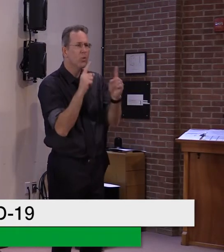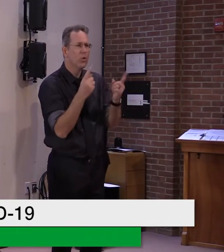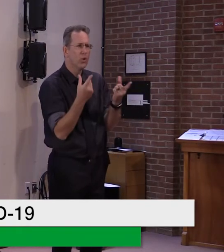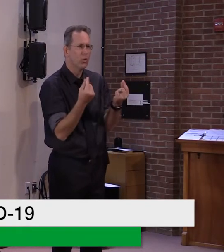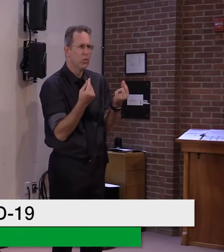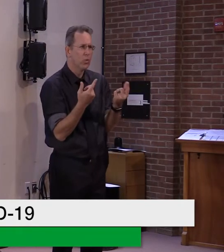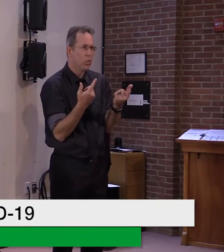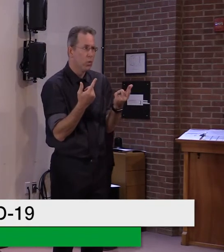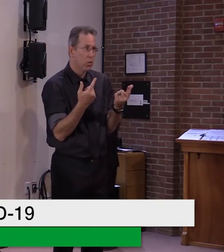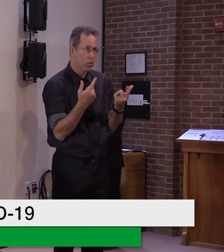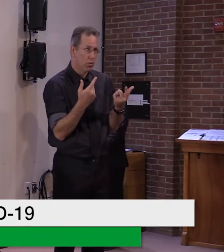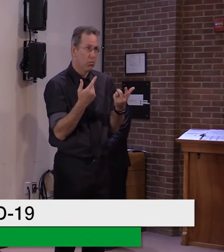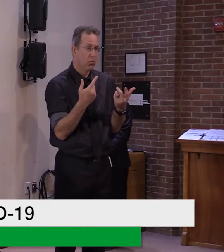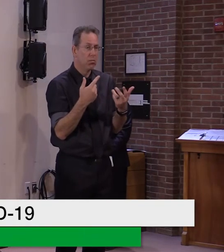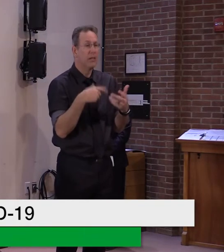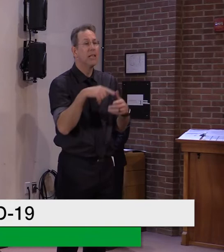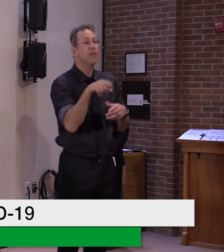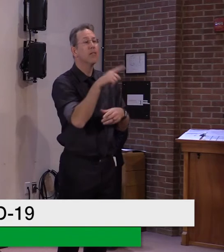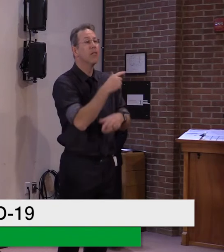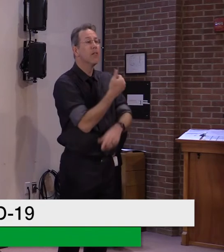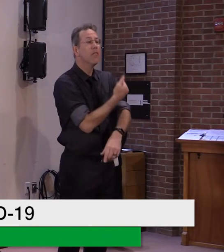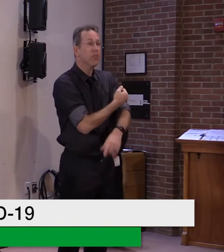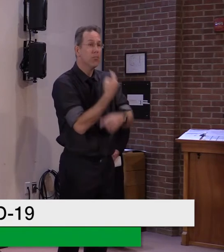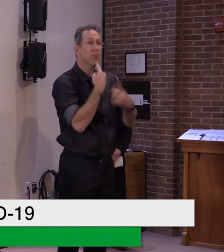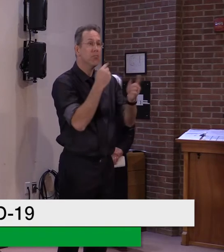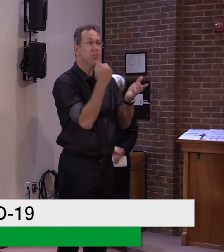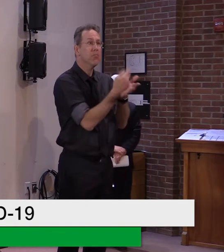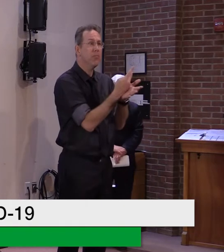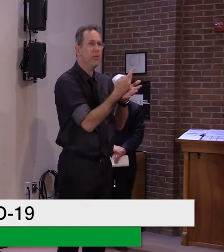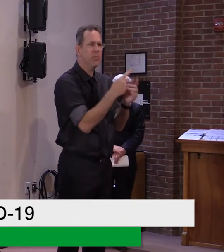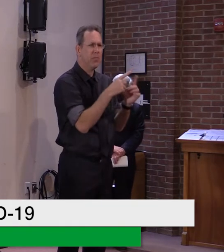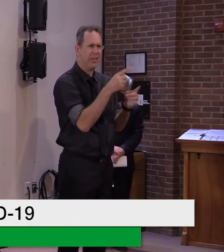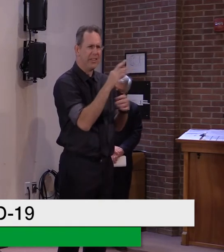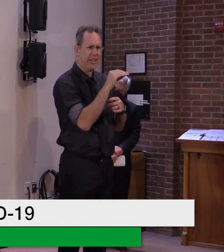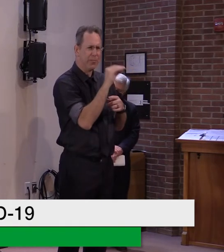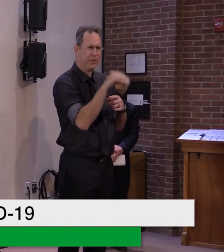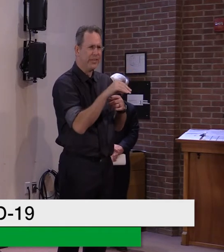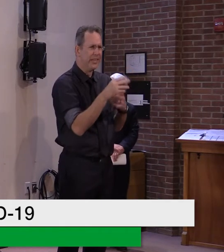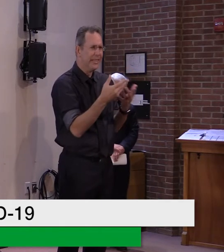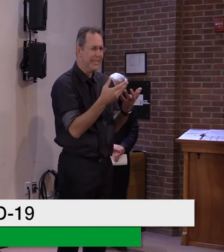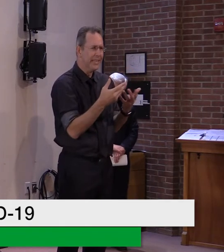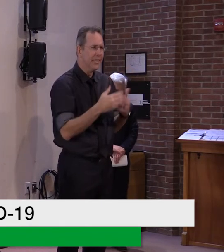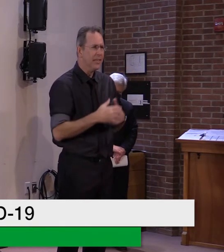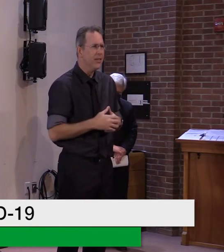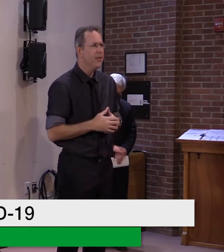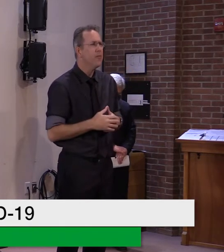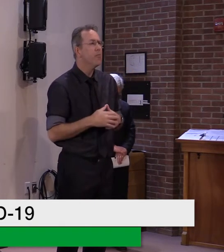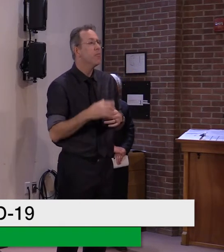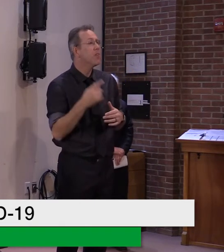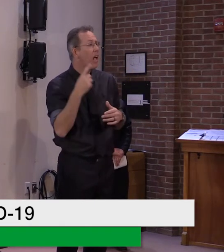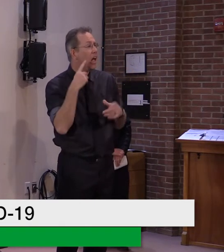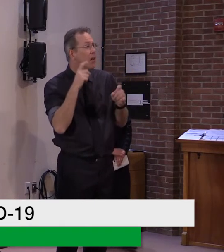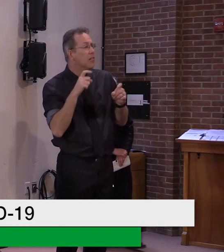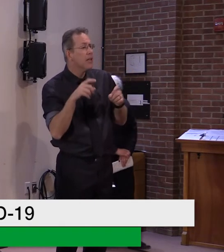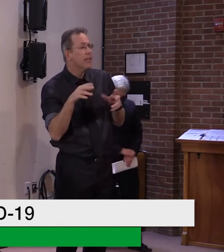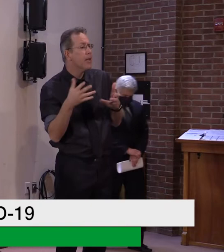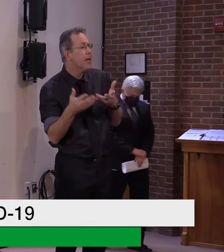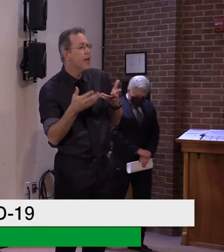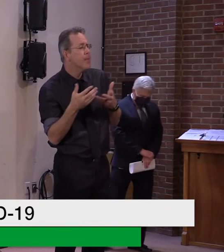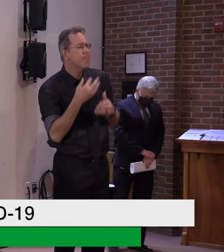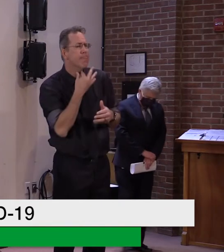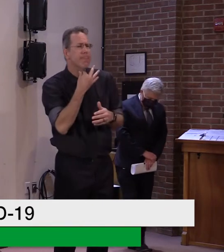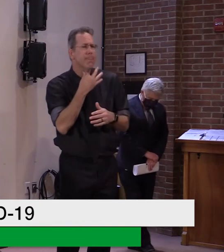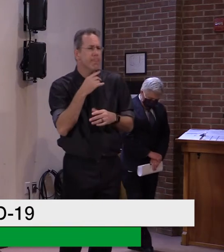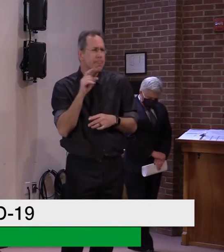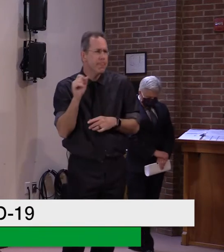vaccines and could you test with a serum test whether you had the back whether you were whether you were in fact